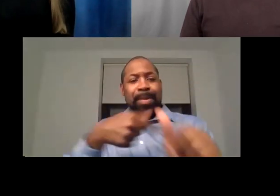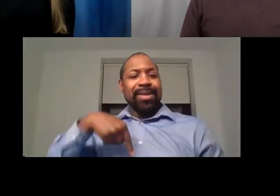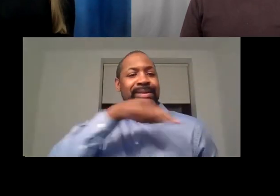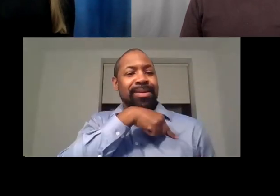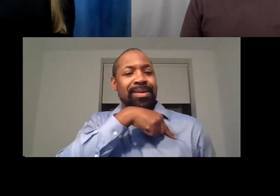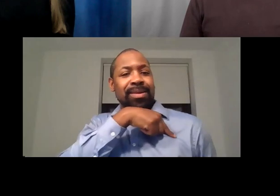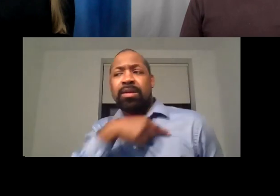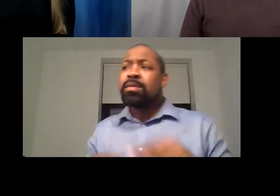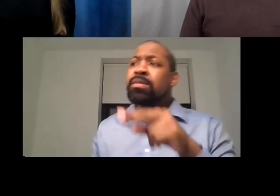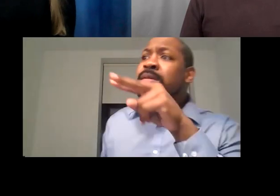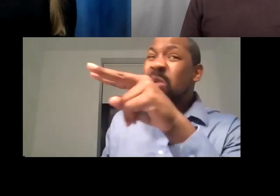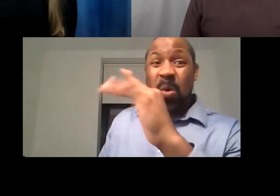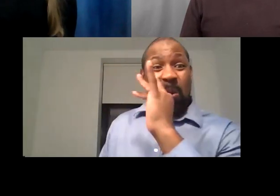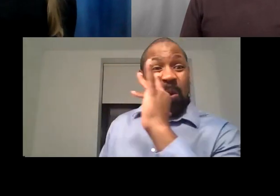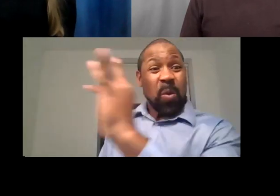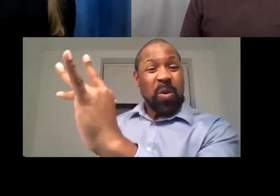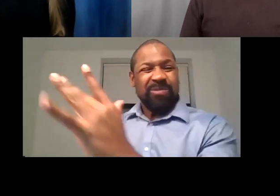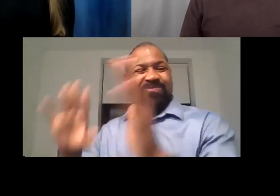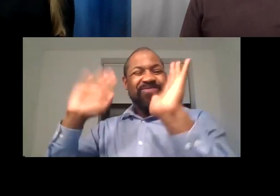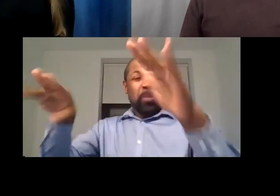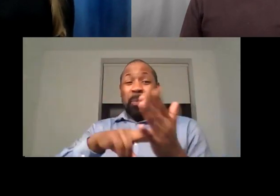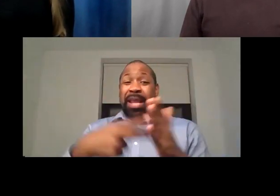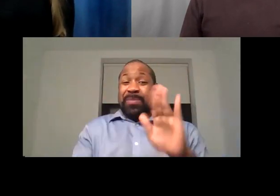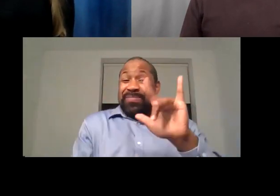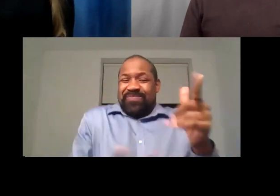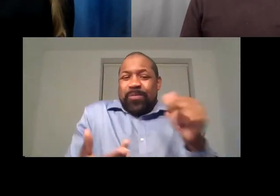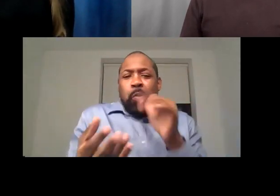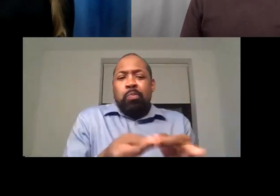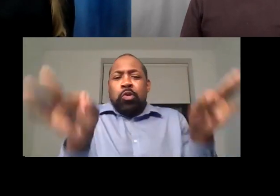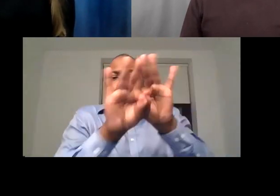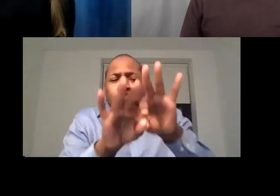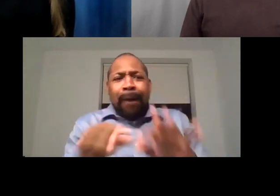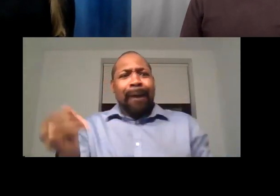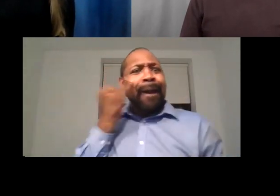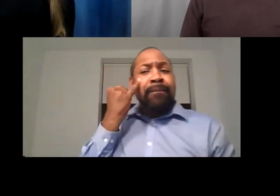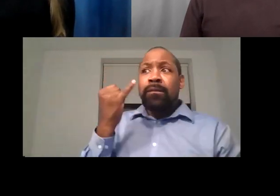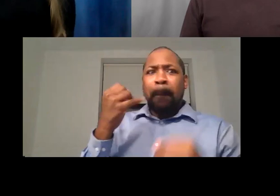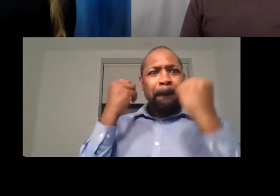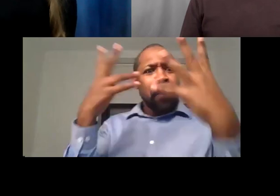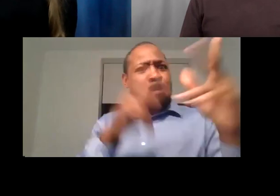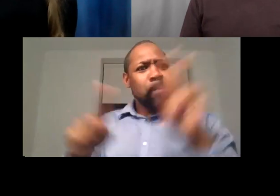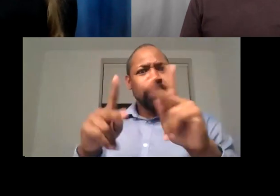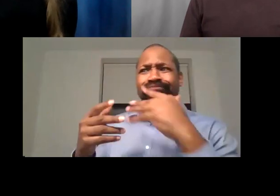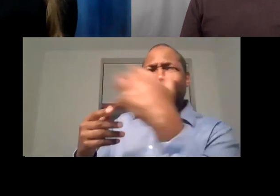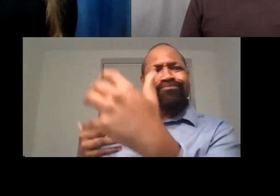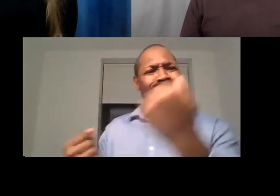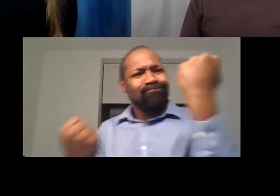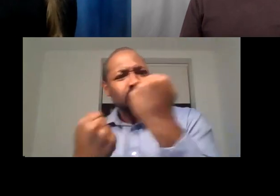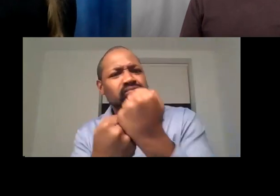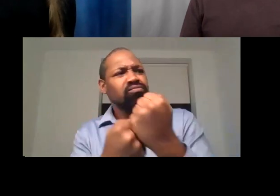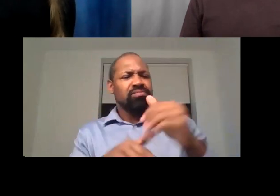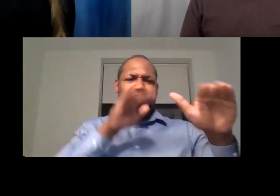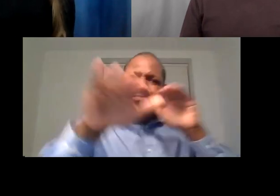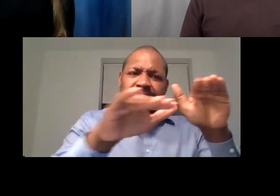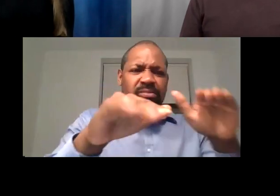committee, they're interested in the people who are behind the committee. So if there's nobody behind the committee, they see the bill as not important. But